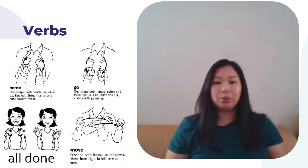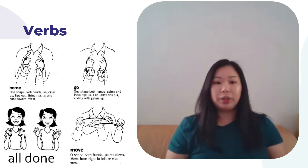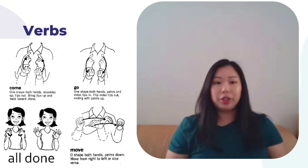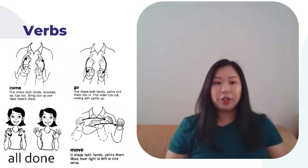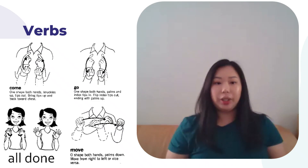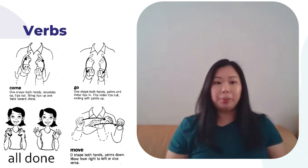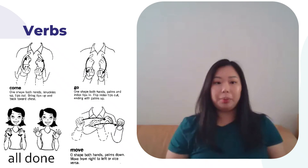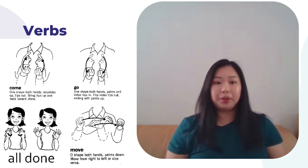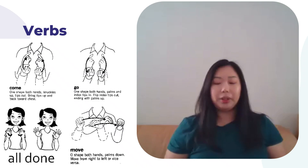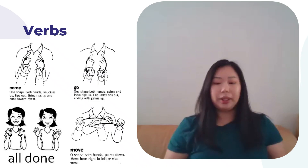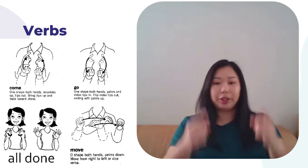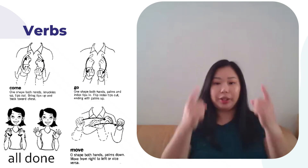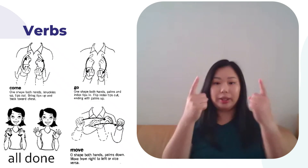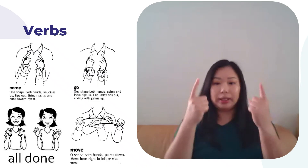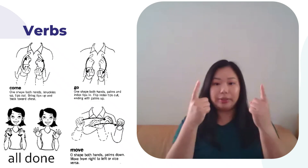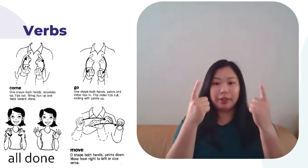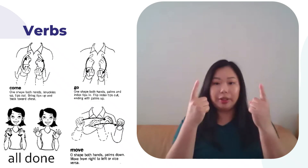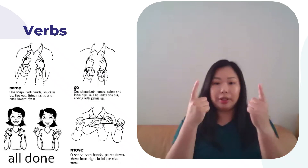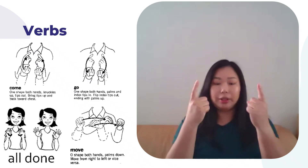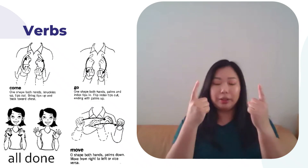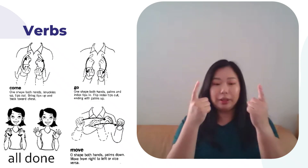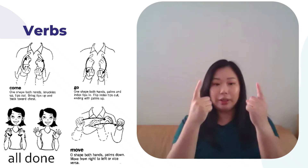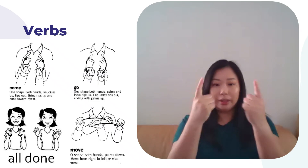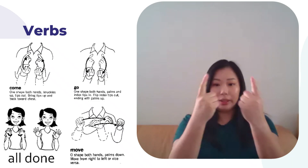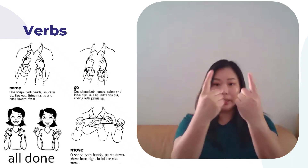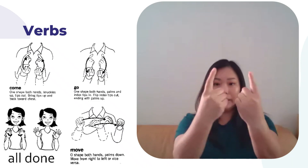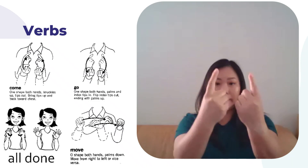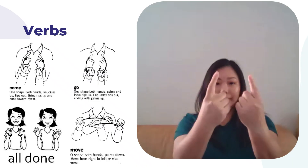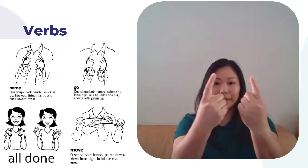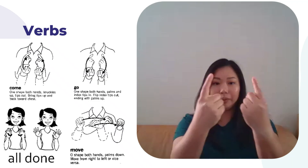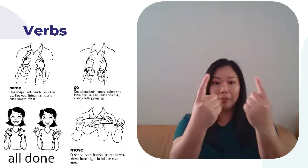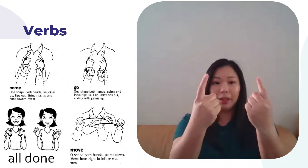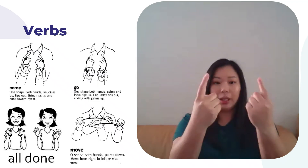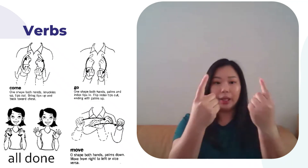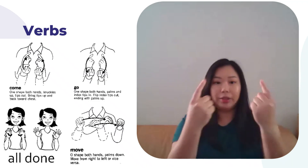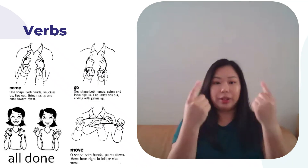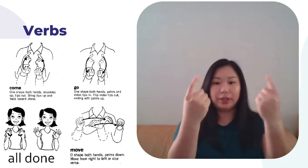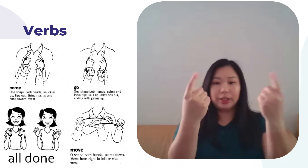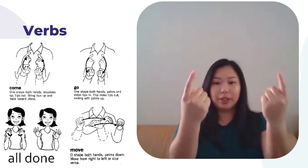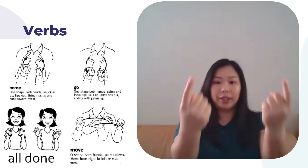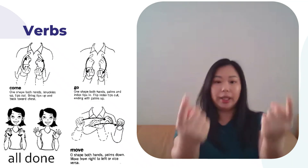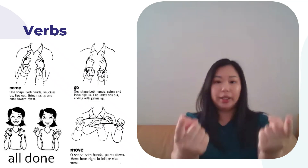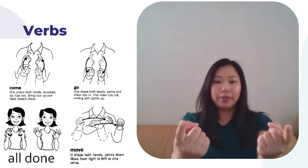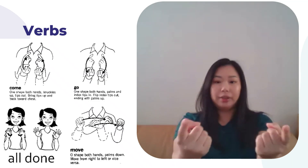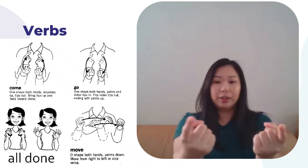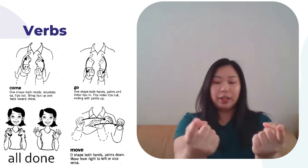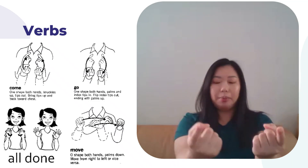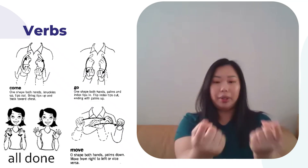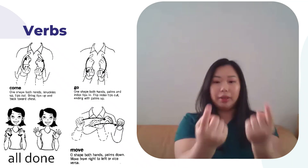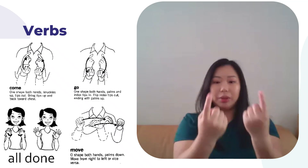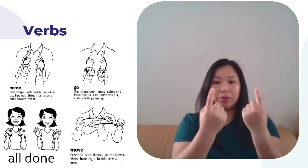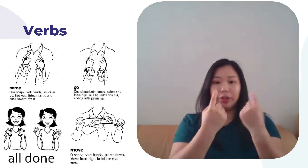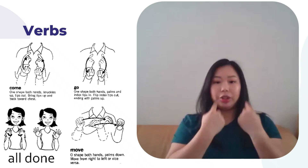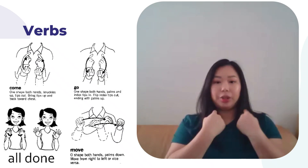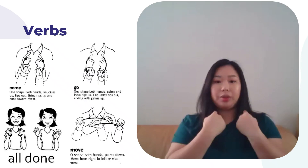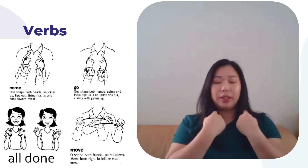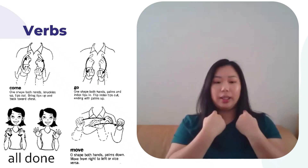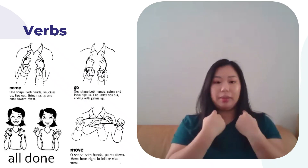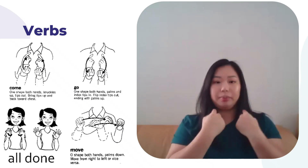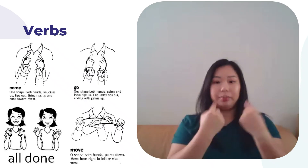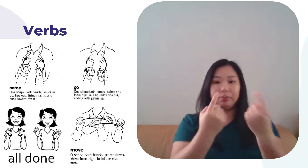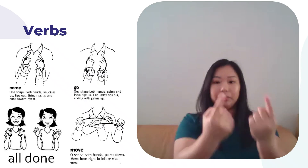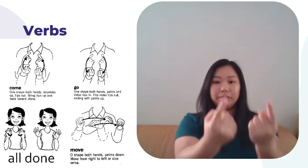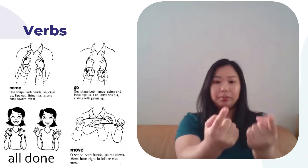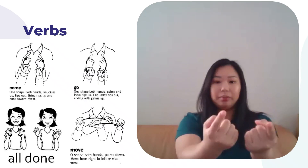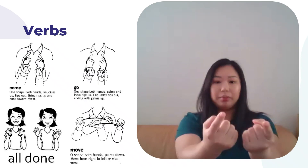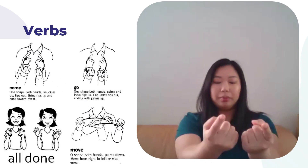says one shape, so that's your index finger, like this, and you're going to start out and bring them towards you. Come.